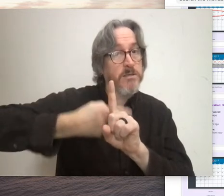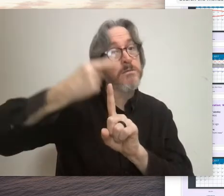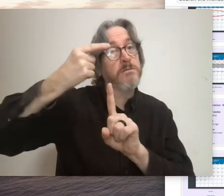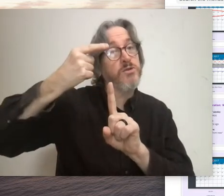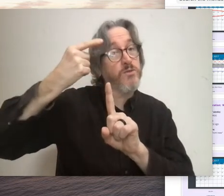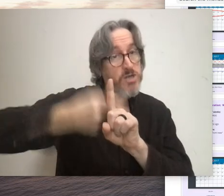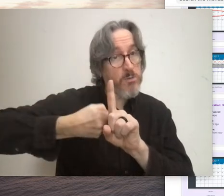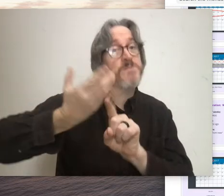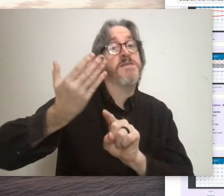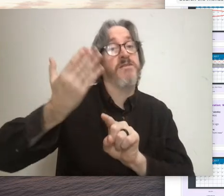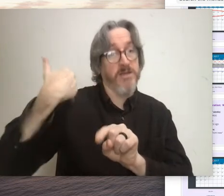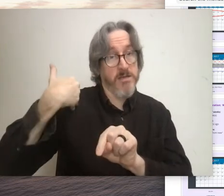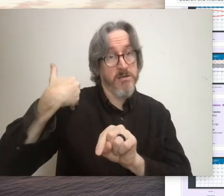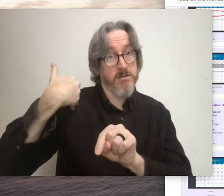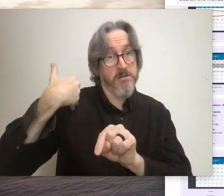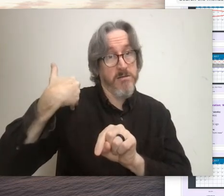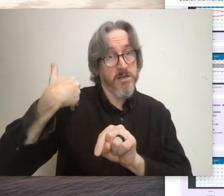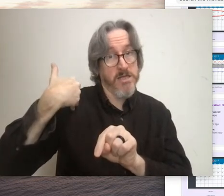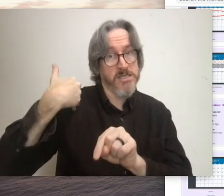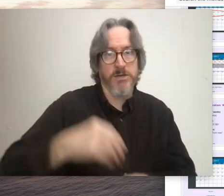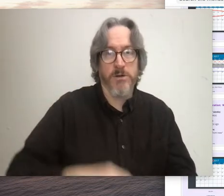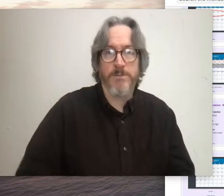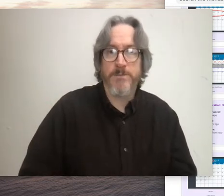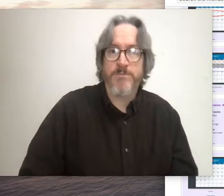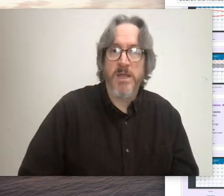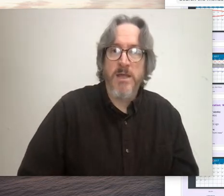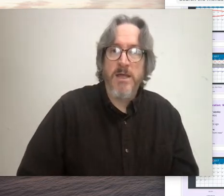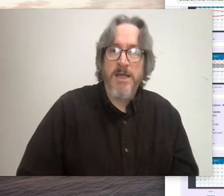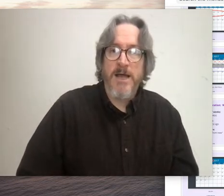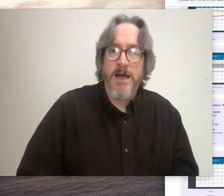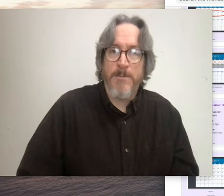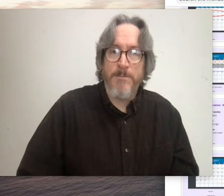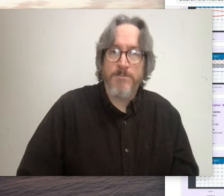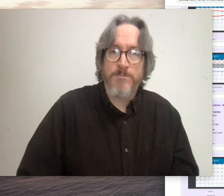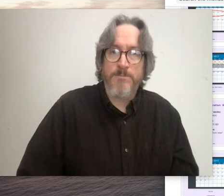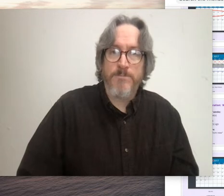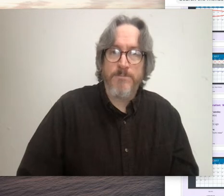specific. So if you start with specific, it's clearer.